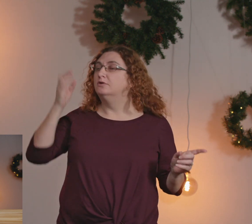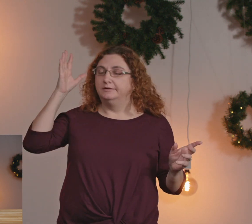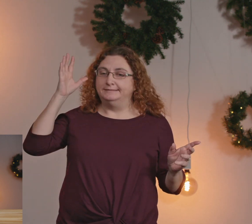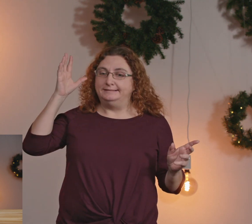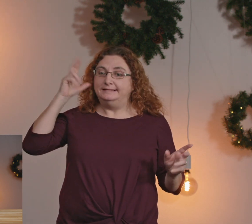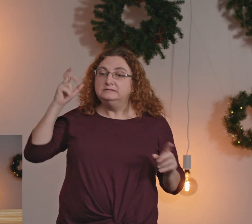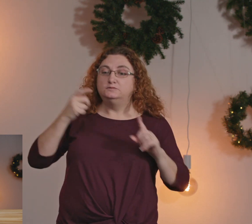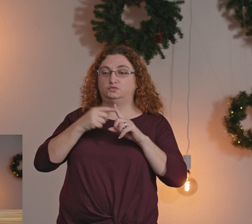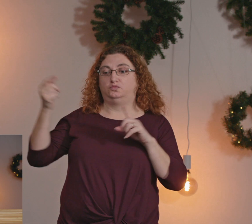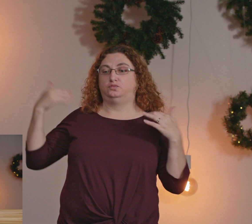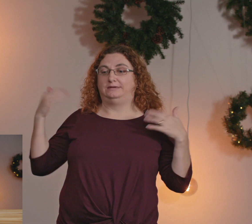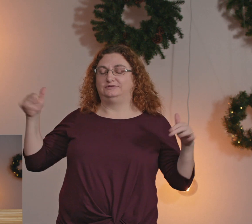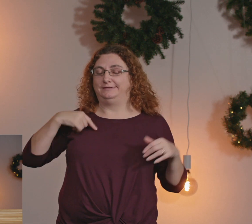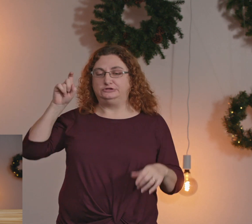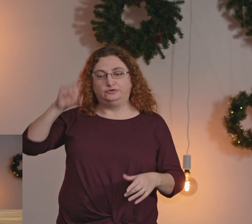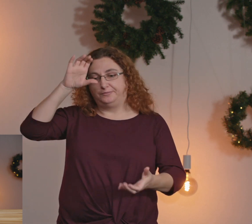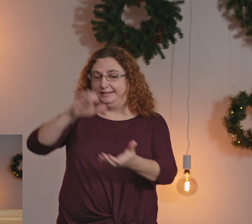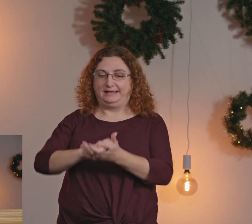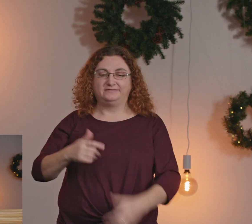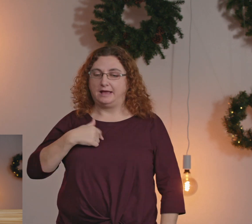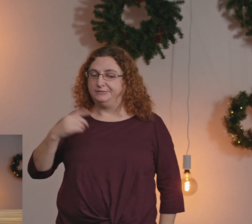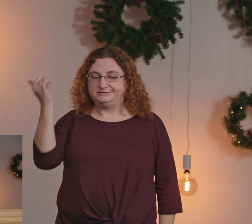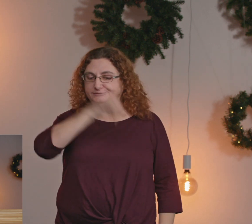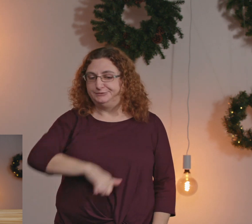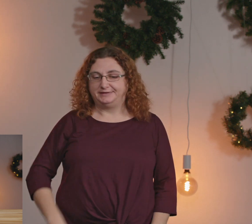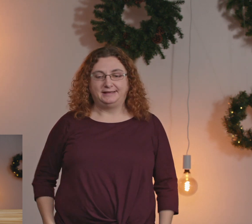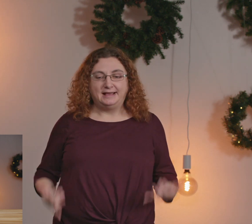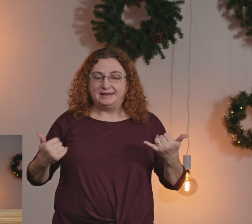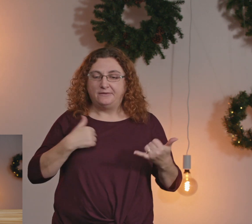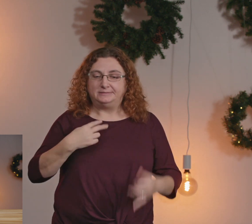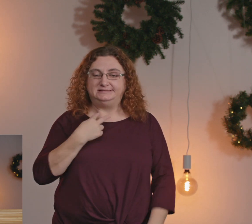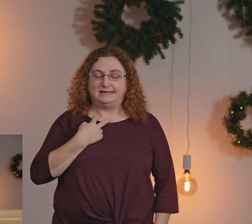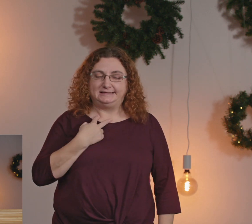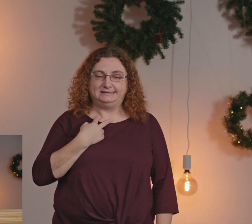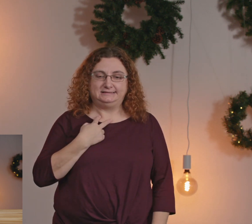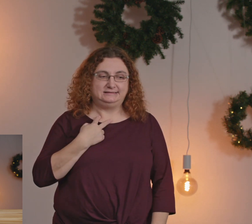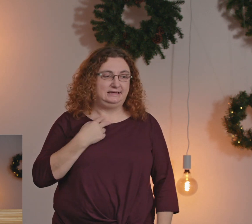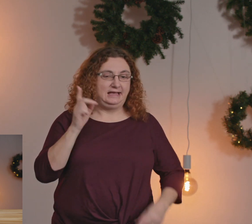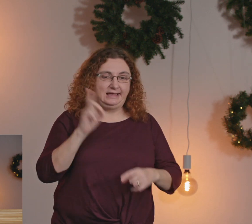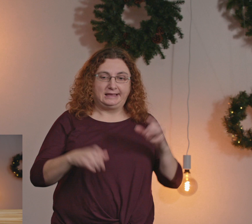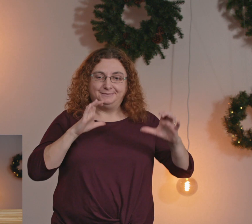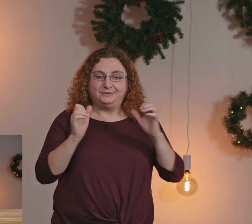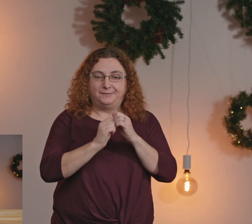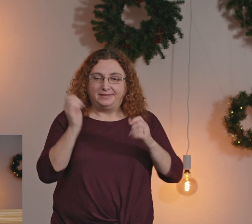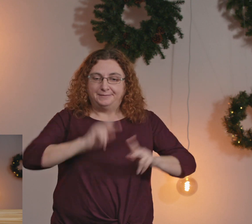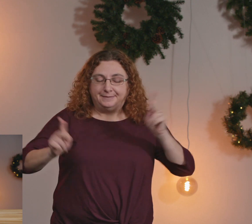I should have believed. Man, I was a fool. And now I'm stuck in this situation, just sitting here thinking,